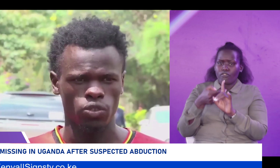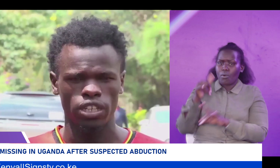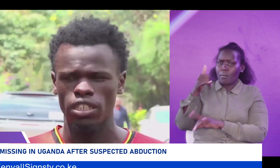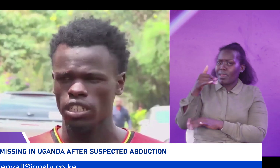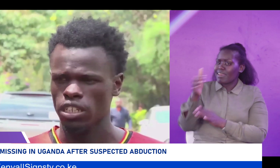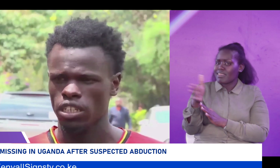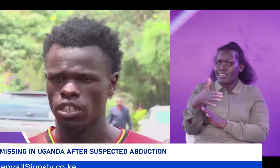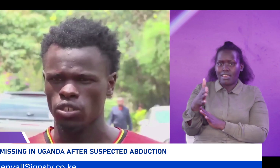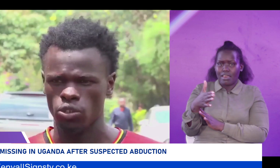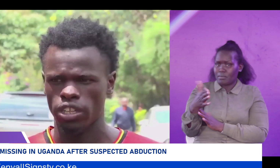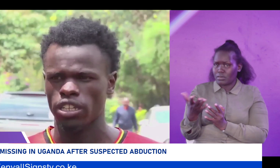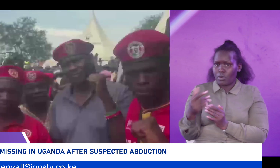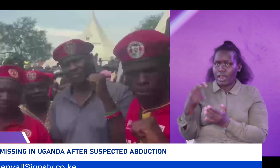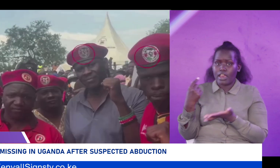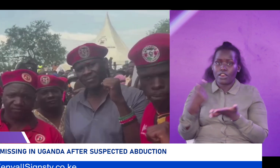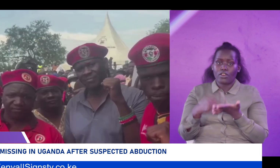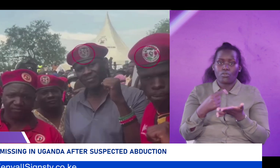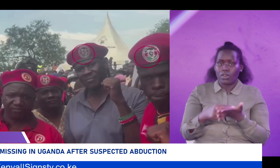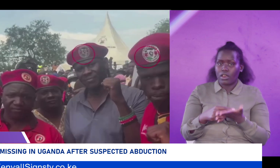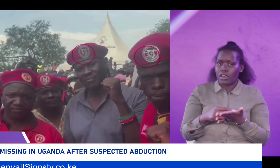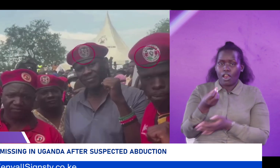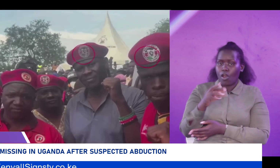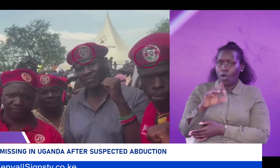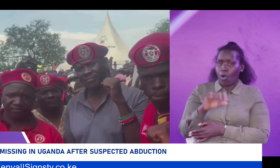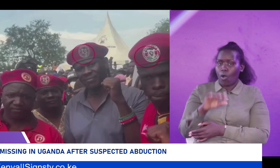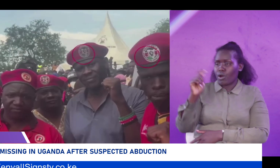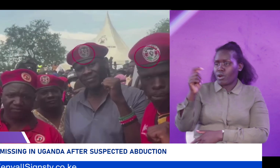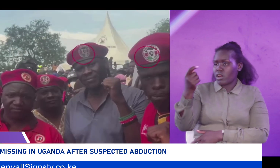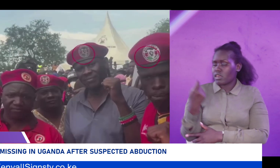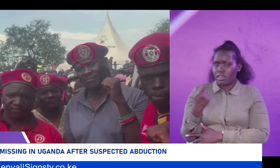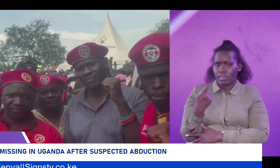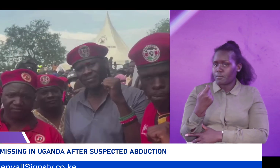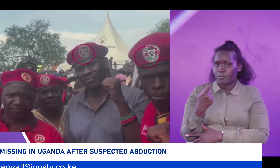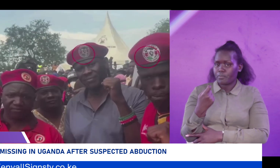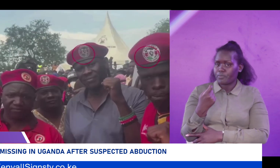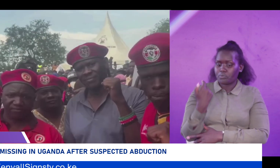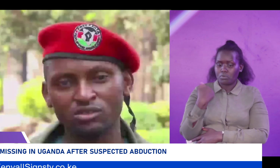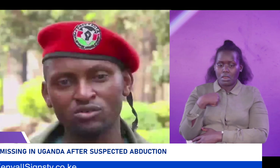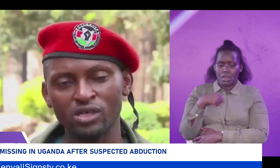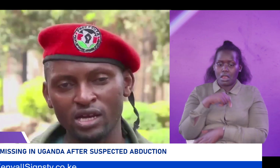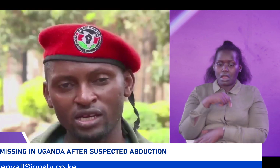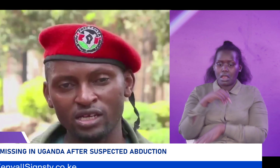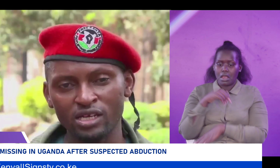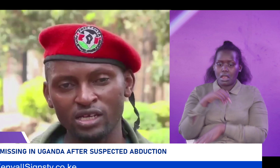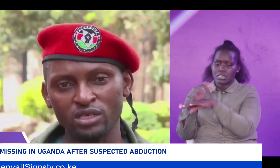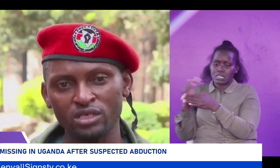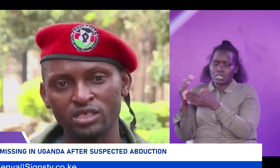Uganda nor Kenya. We were not sending some of us to Uganda to commit